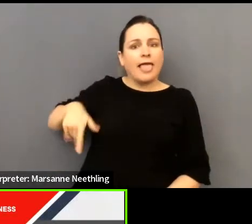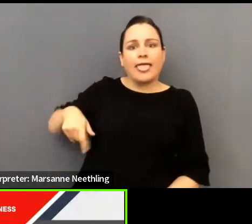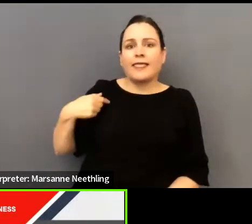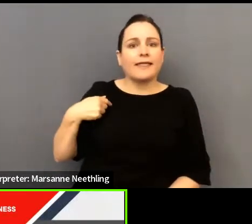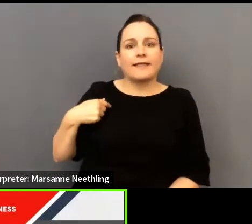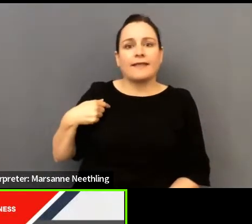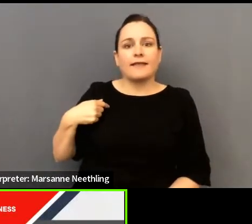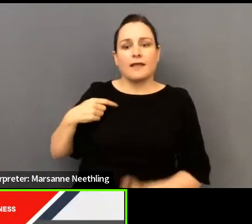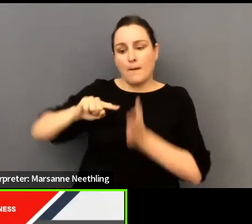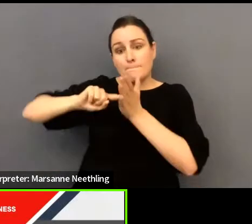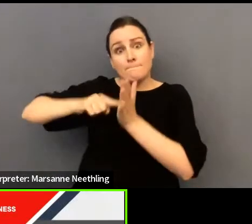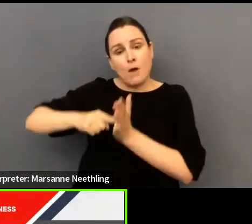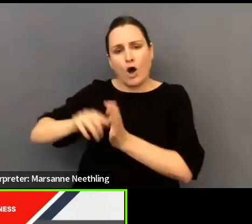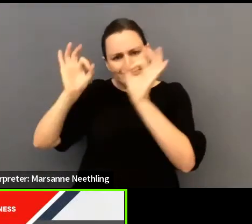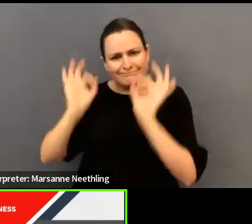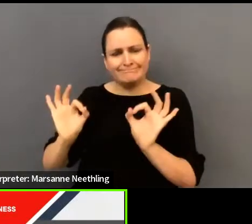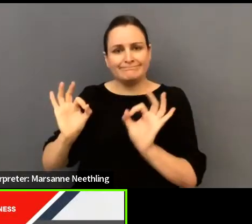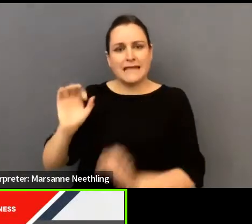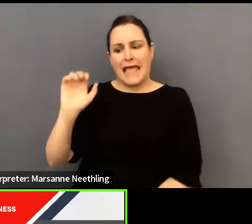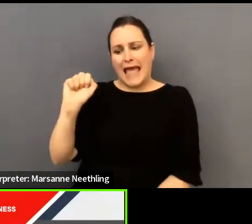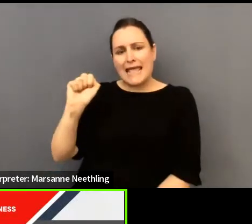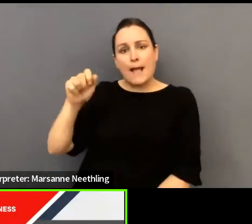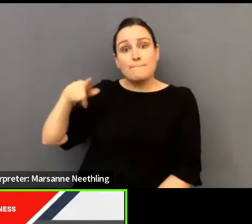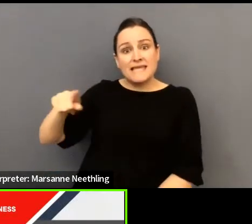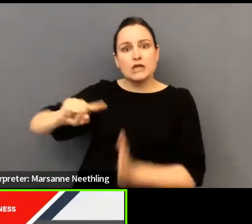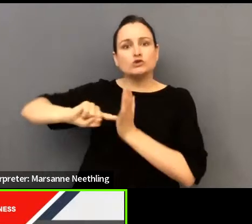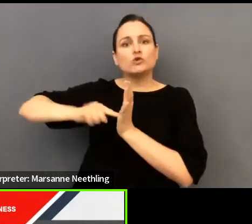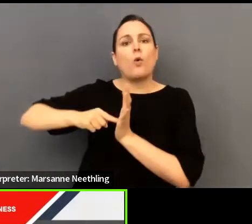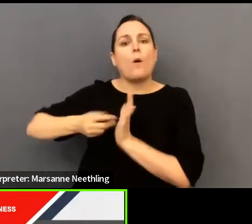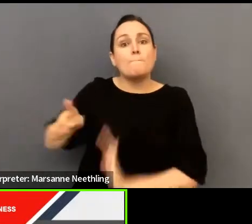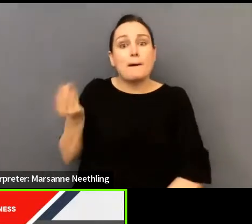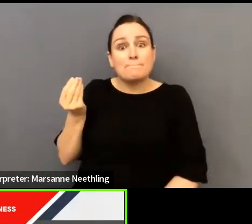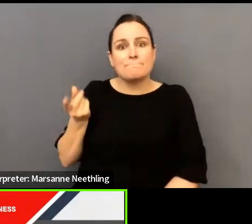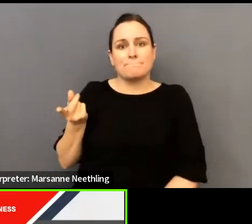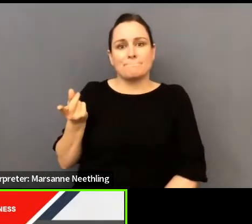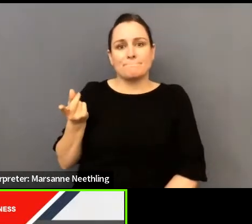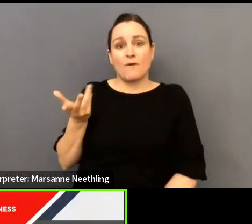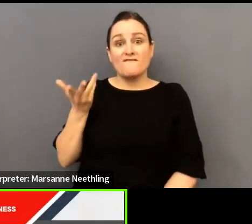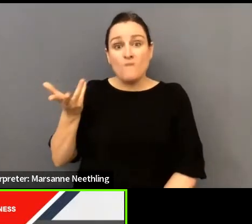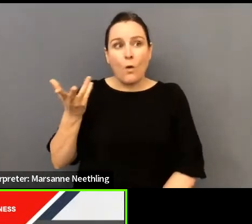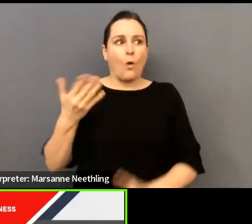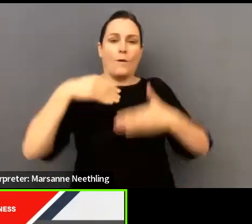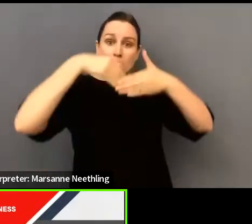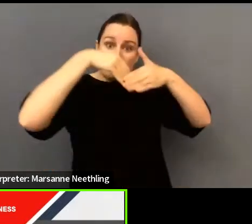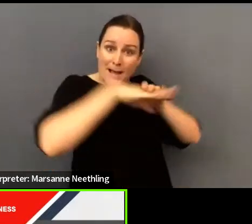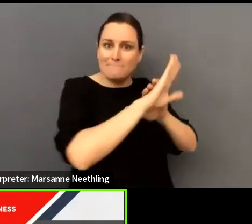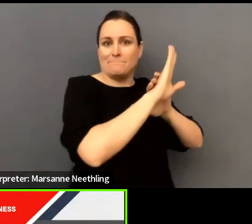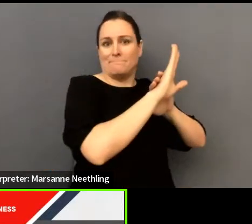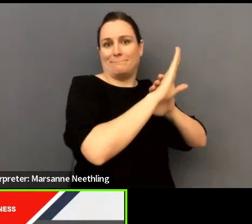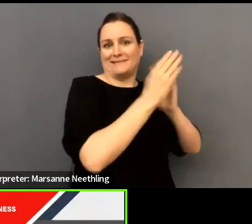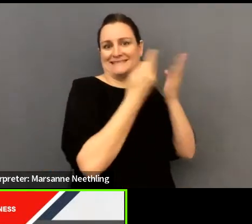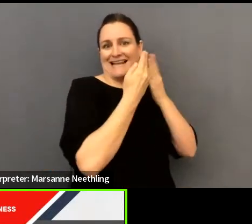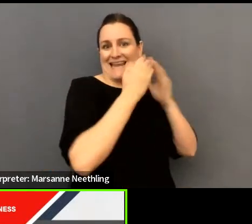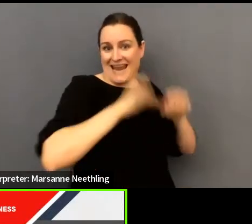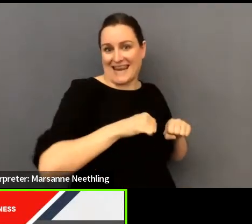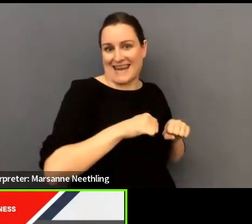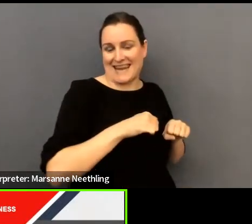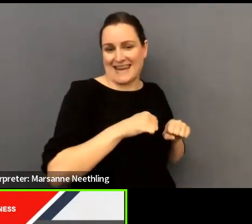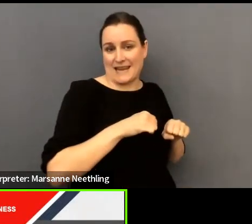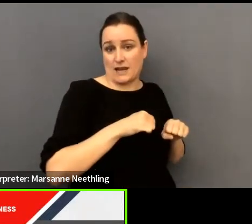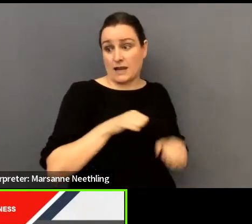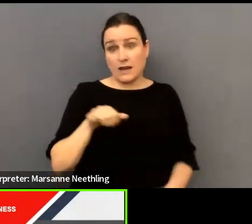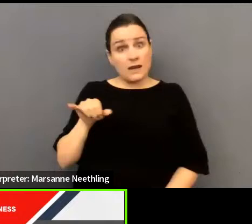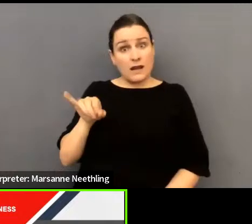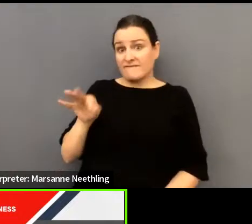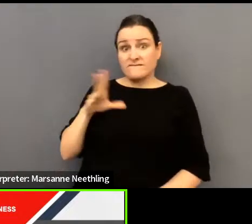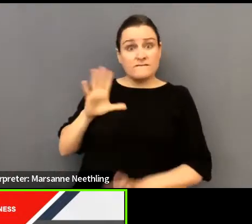score, the genuine AP score to access university or be admitted to degrees, to study and so